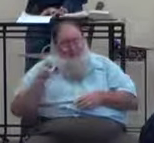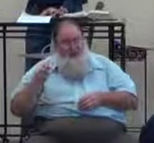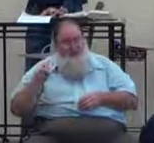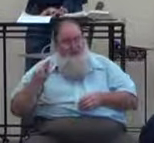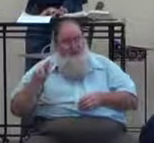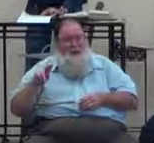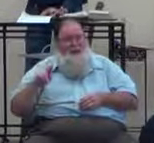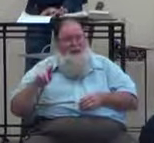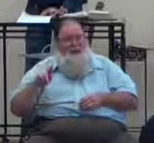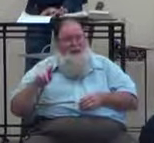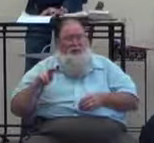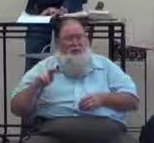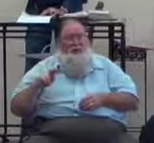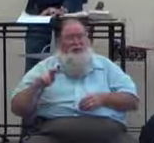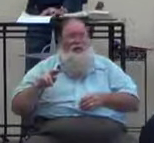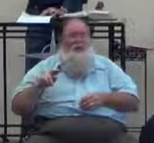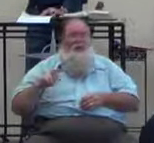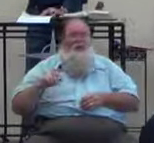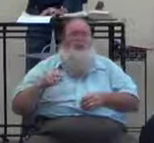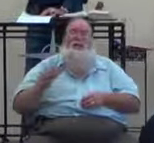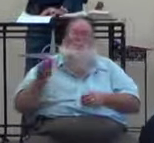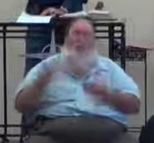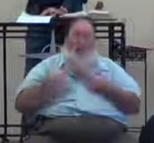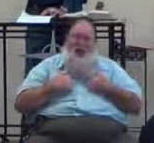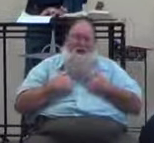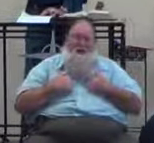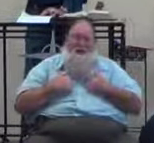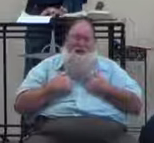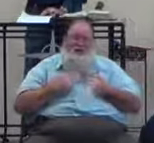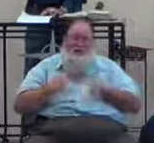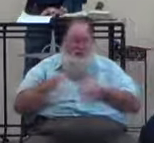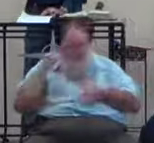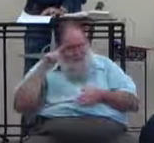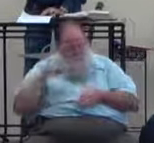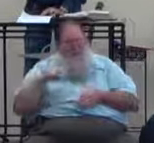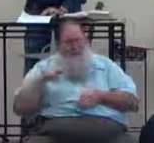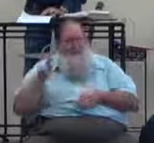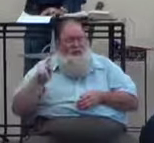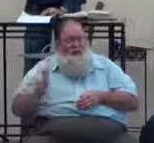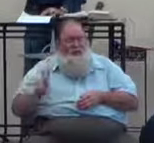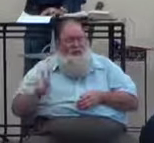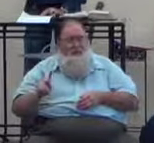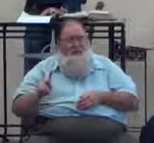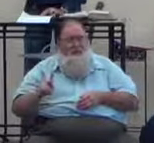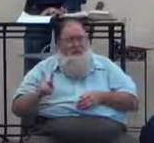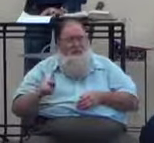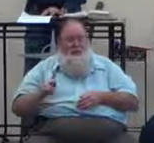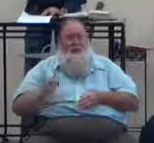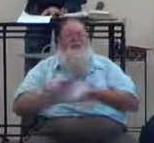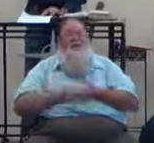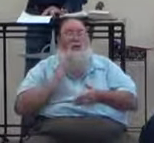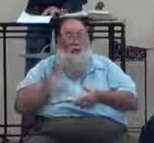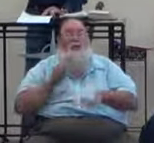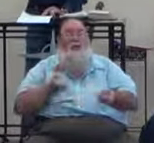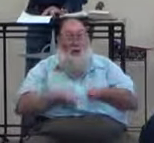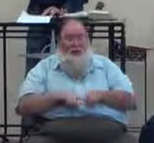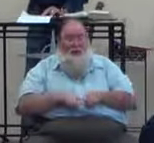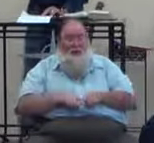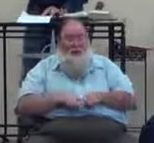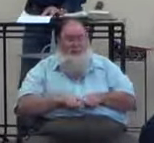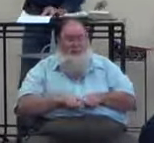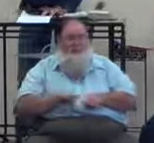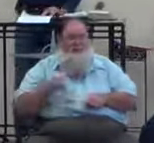going to happen. So we need to be in his will and help him accomplish what he wants.